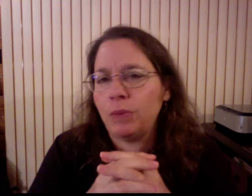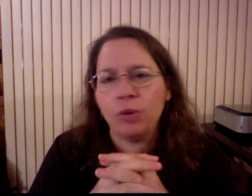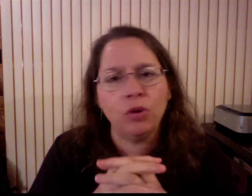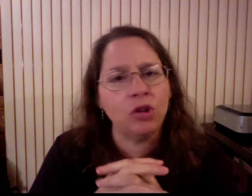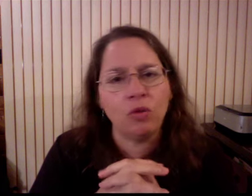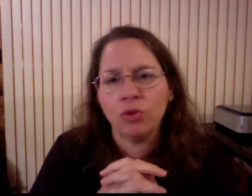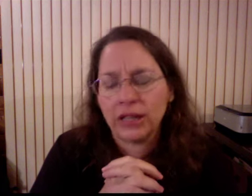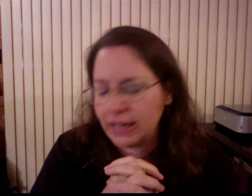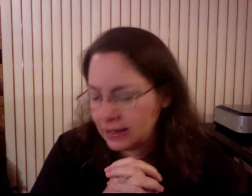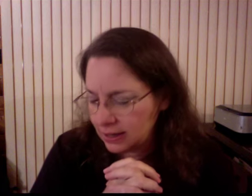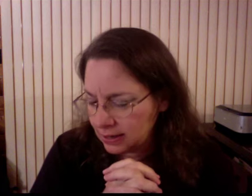who don't really exist.